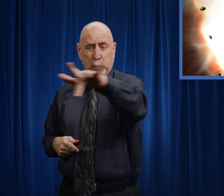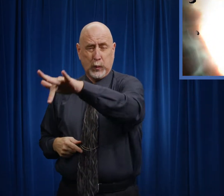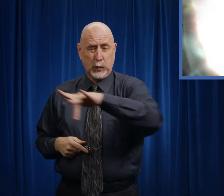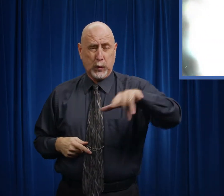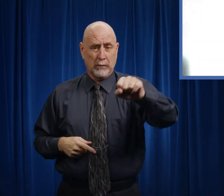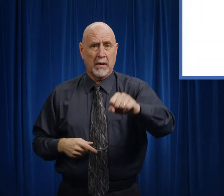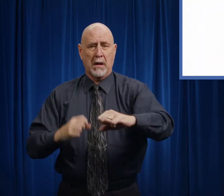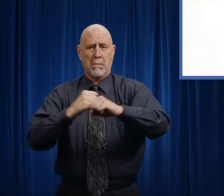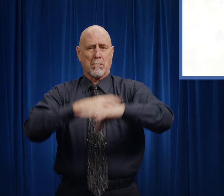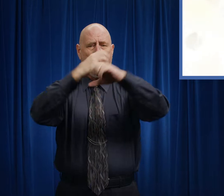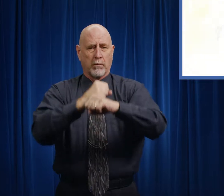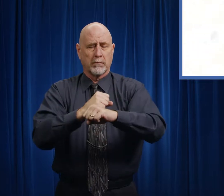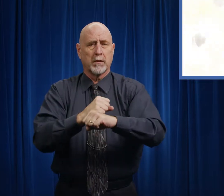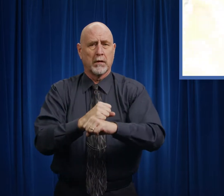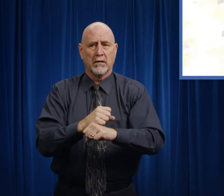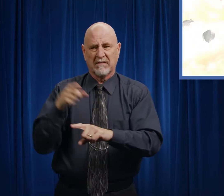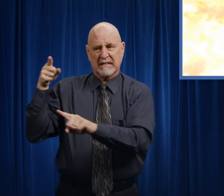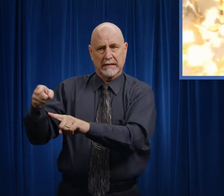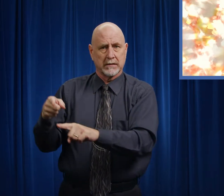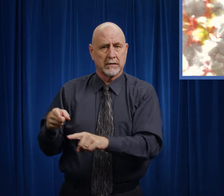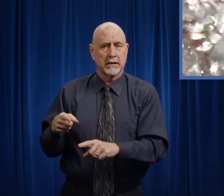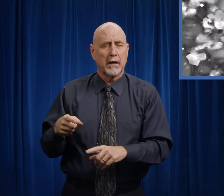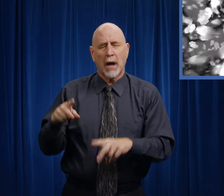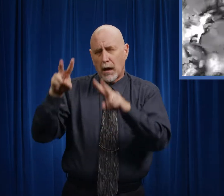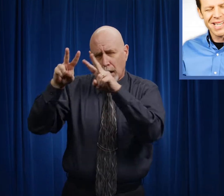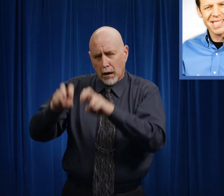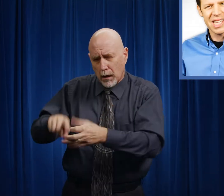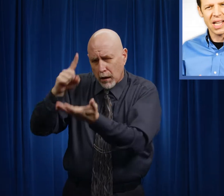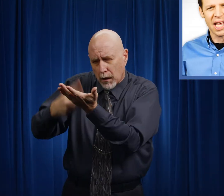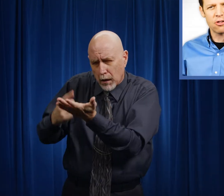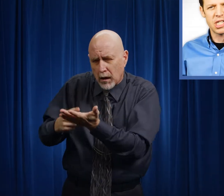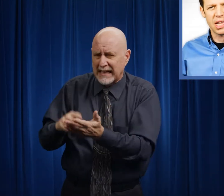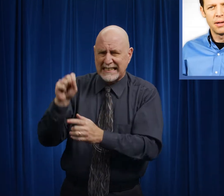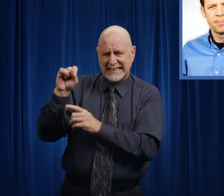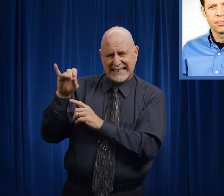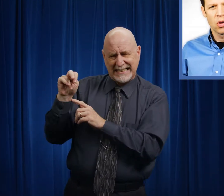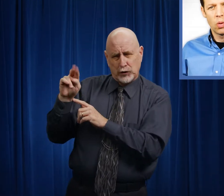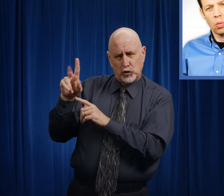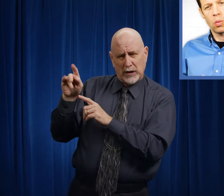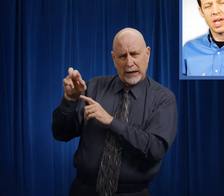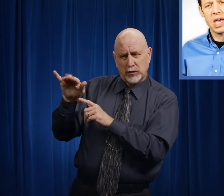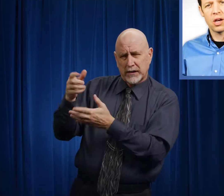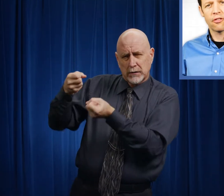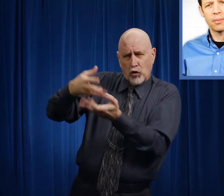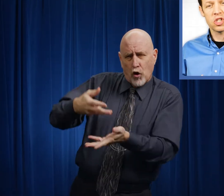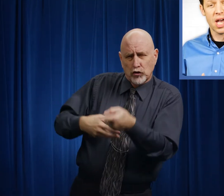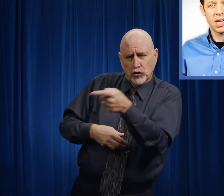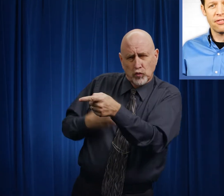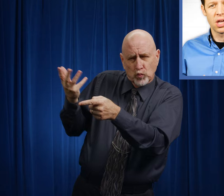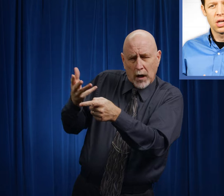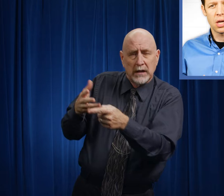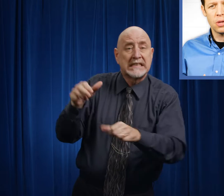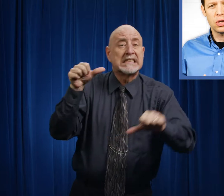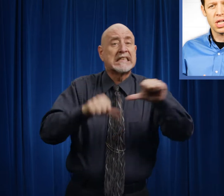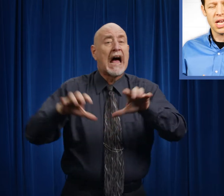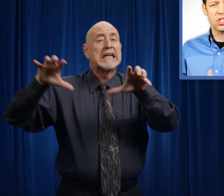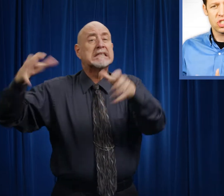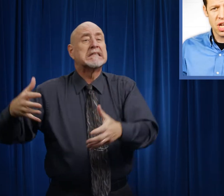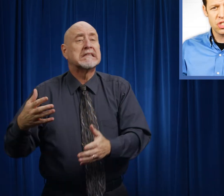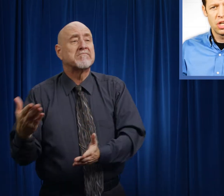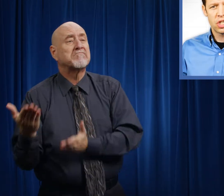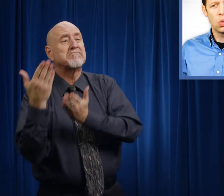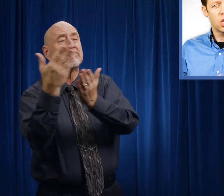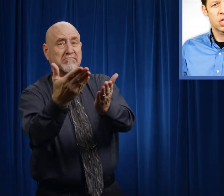called the Big Bang. But then when you try to get down to the bottom of what's a singularity, well, what we hear from the scientific community